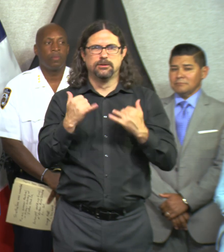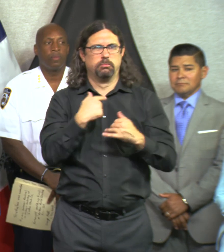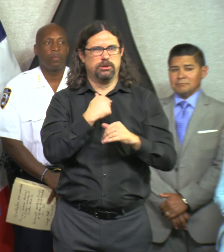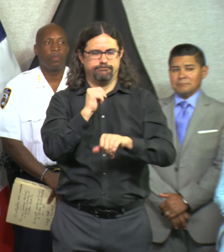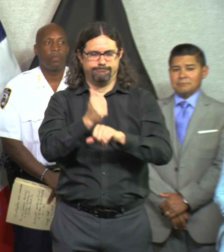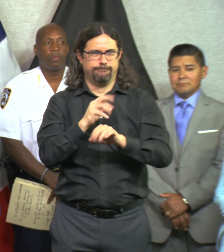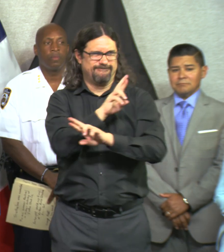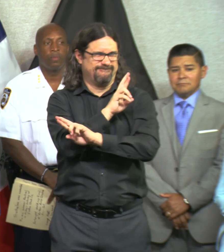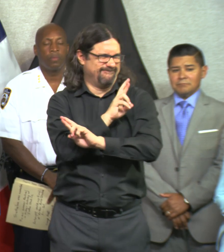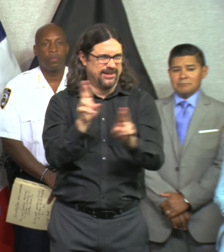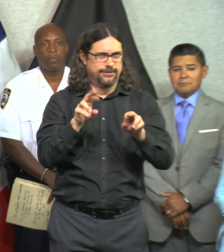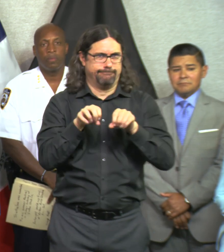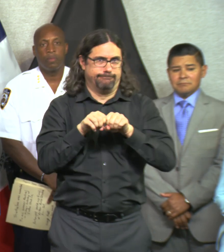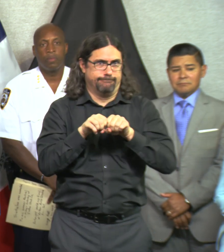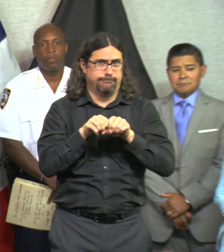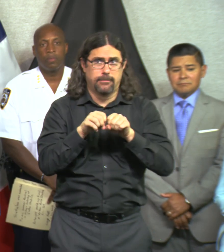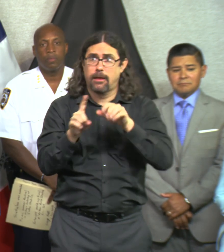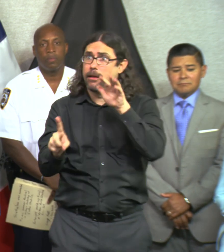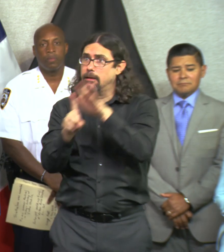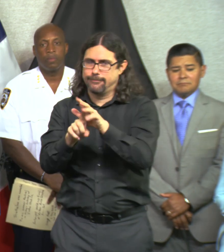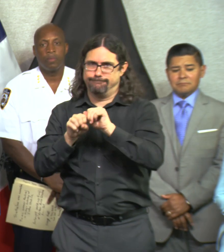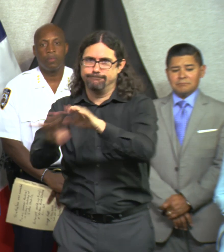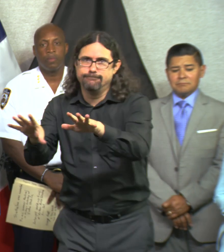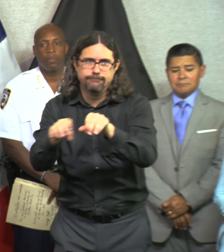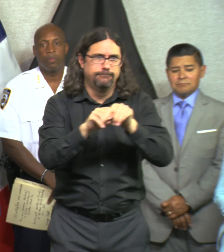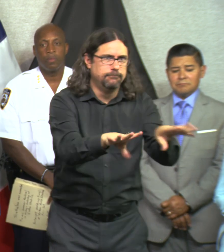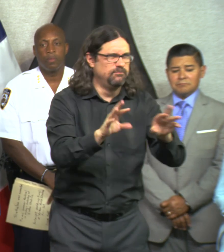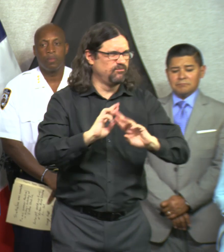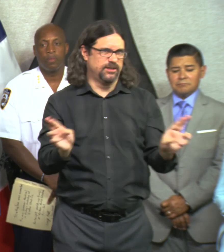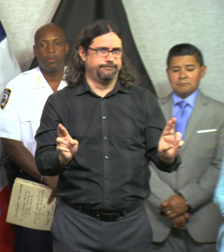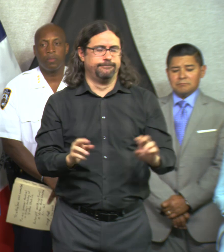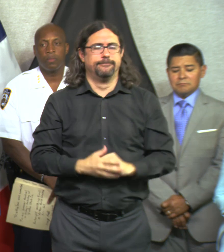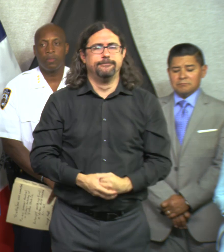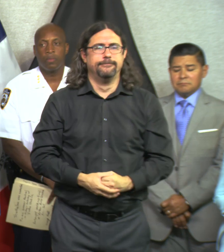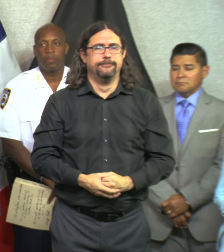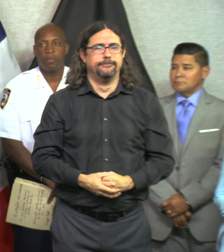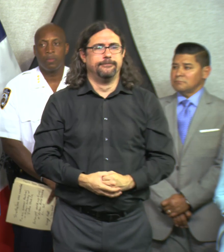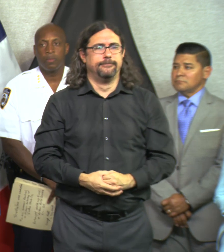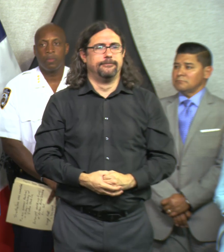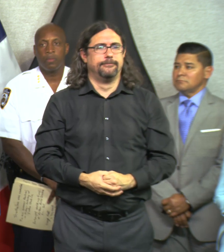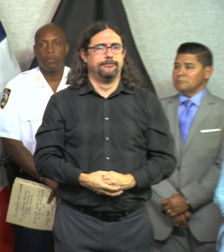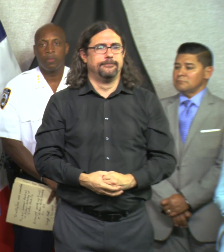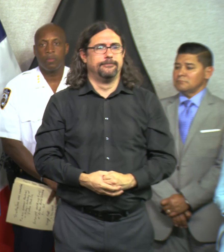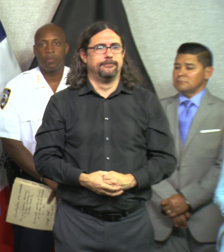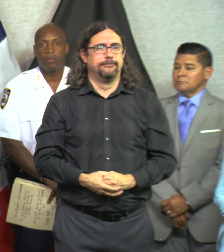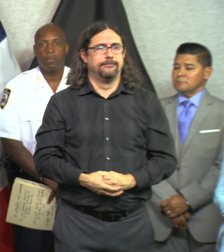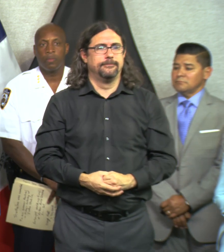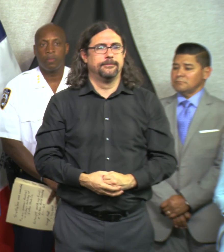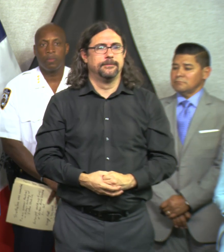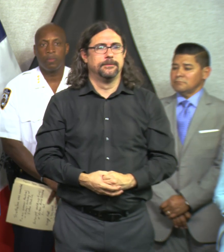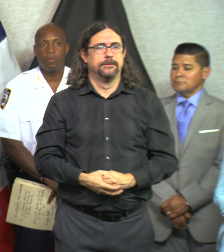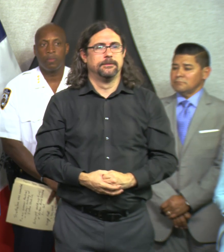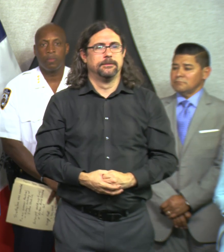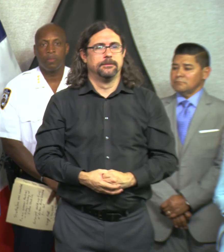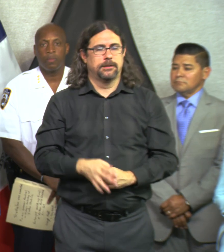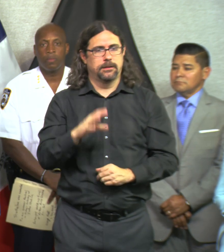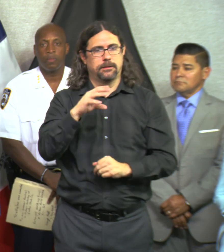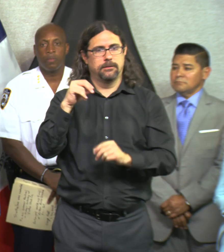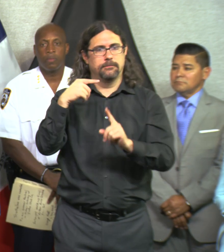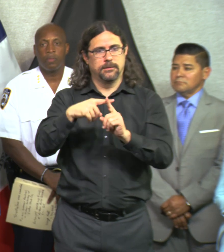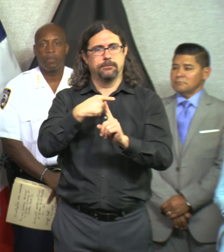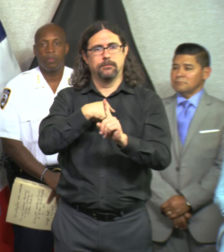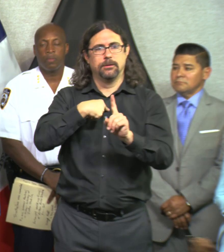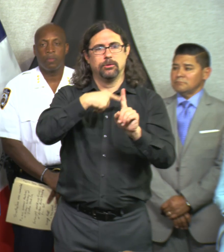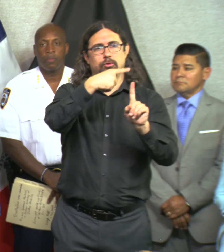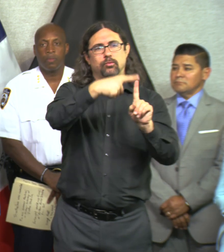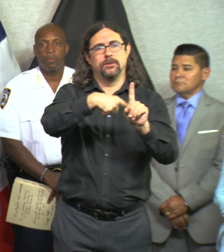care of New Yorkers. We've also put a couple other things in place. We've rented equipment to include several portable air conditioning units to help